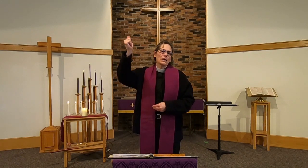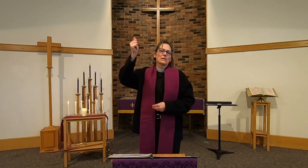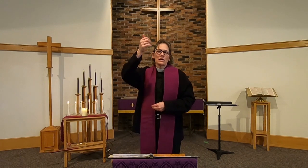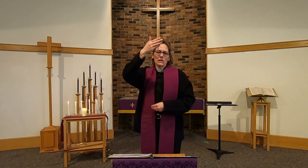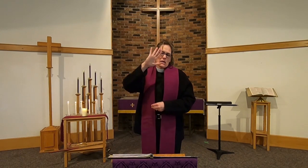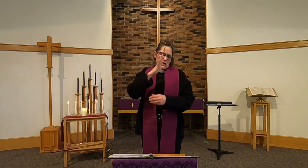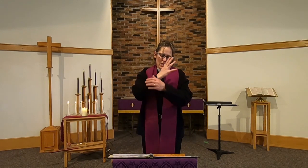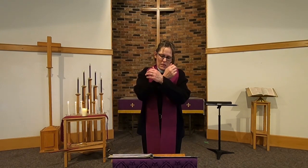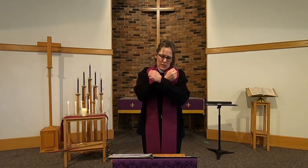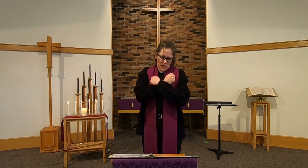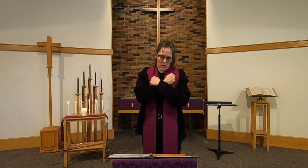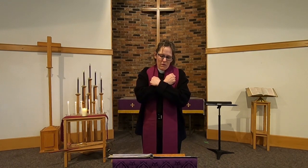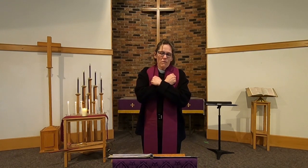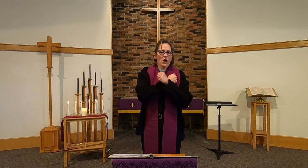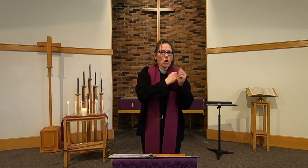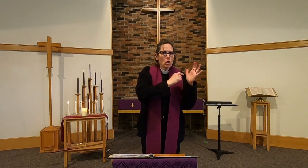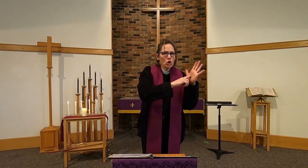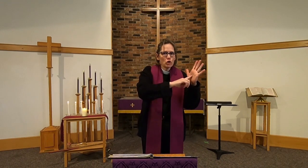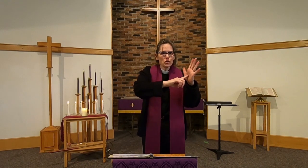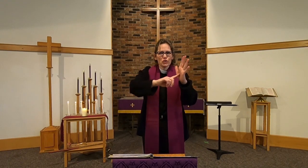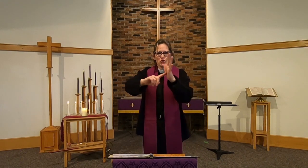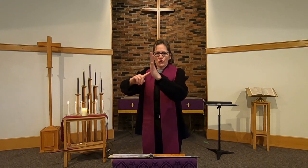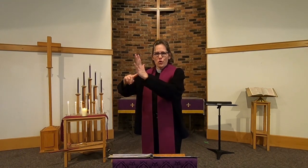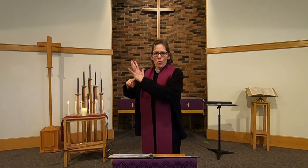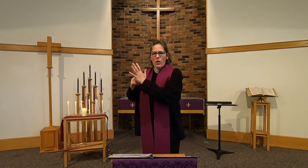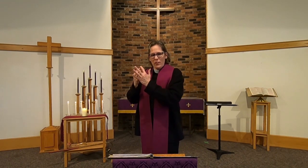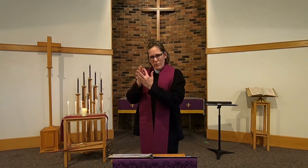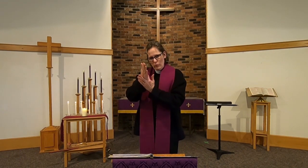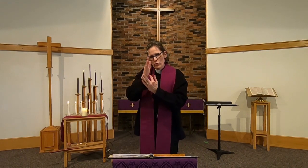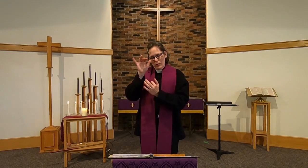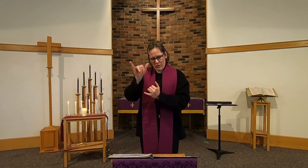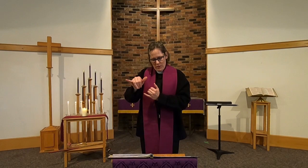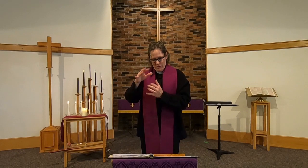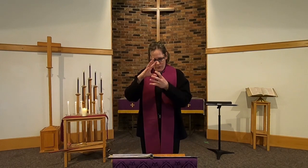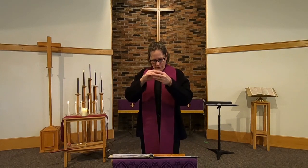So that God's love is revealed.